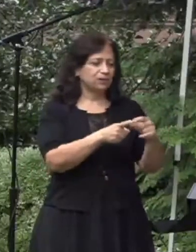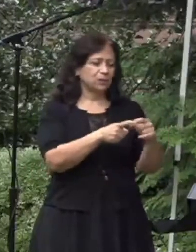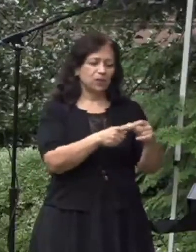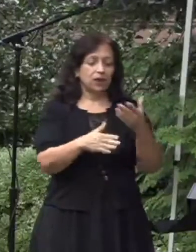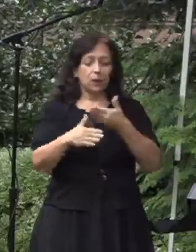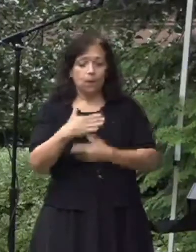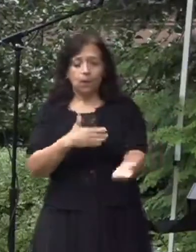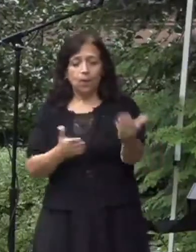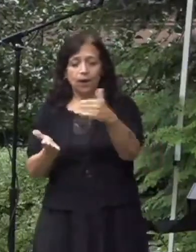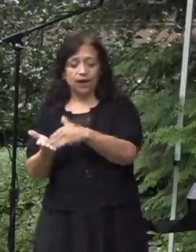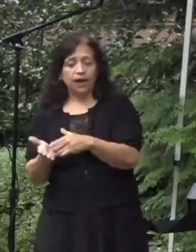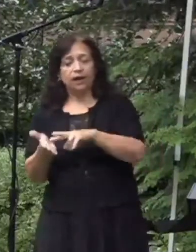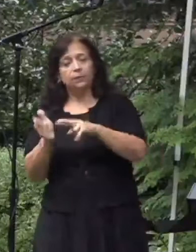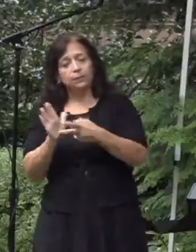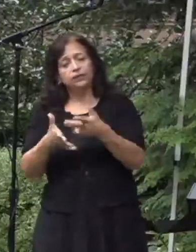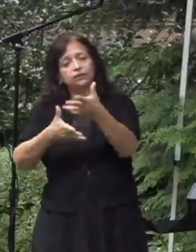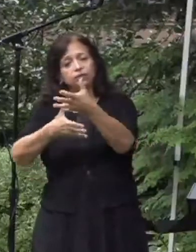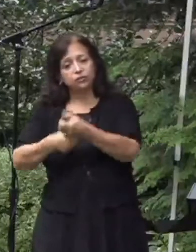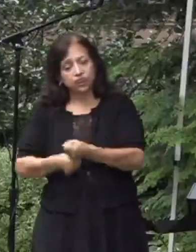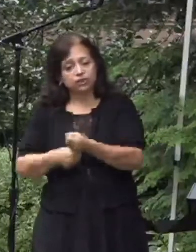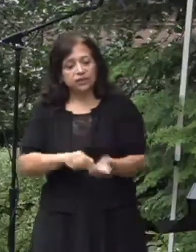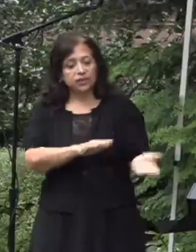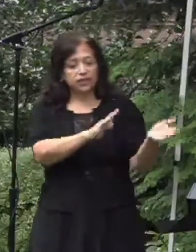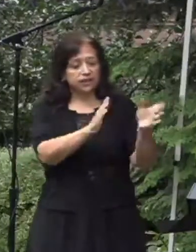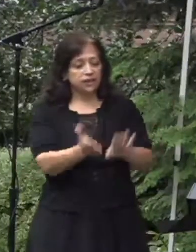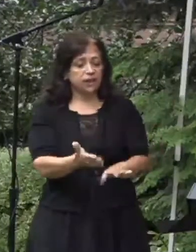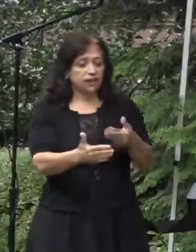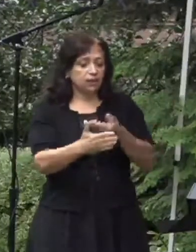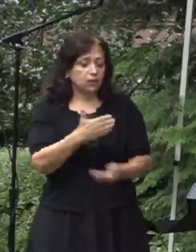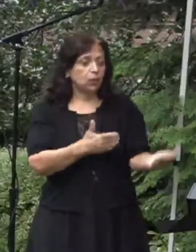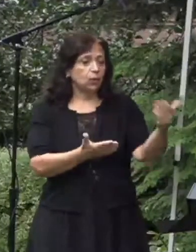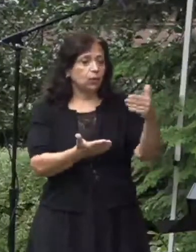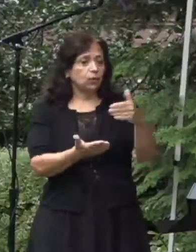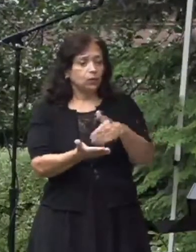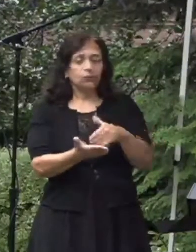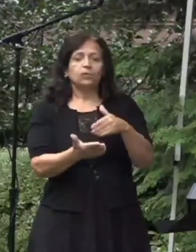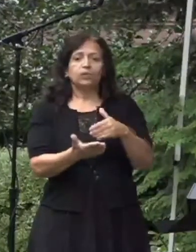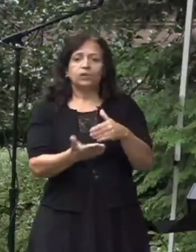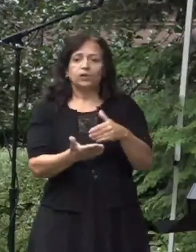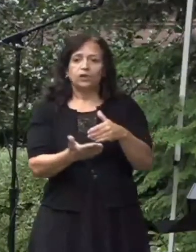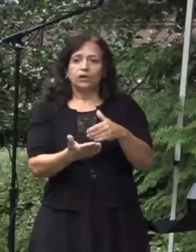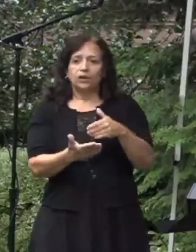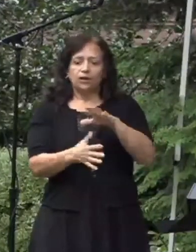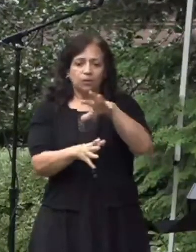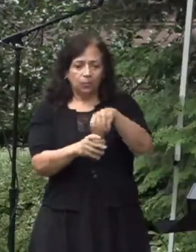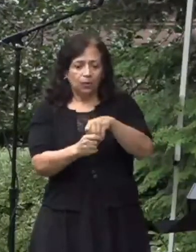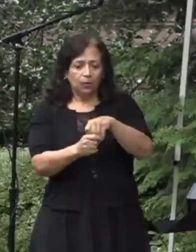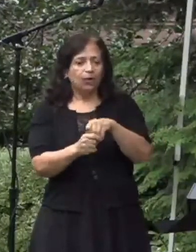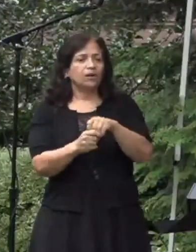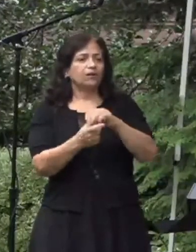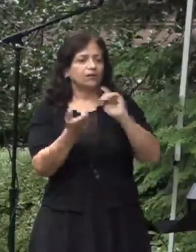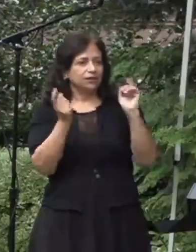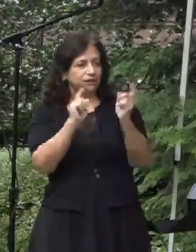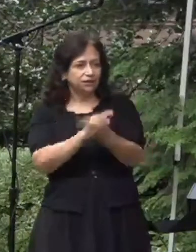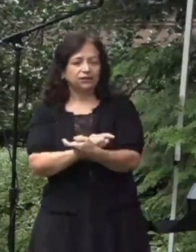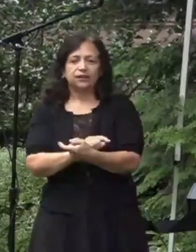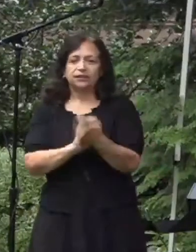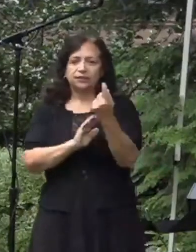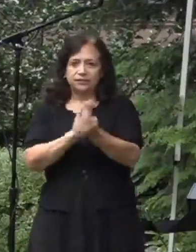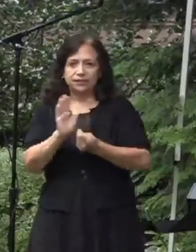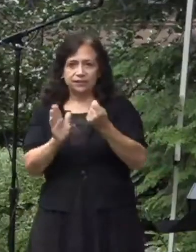born again means trusting that death and rebirth are all a part of the changing of